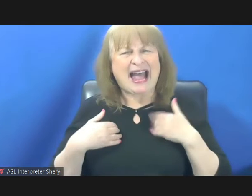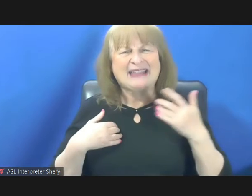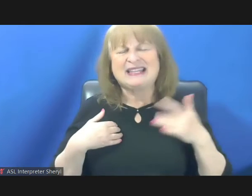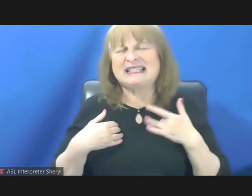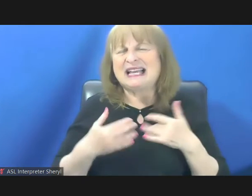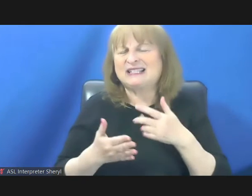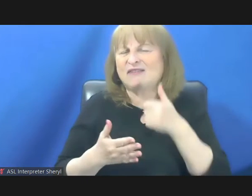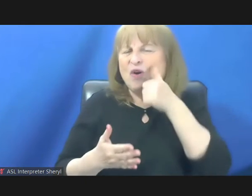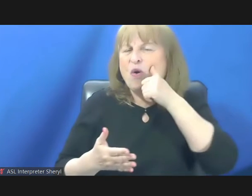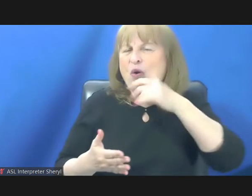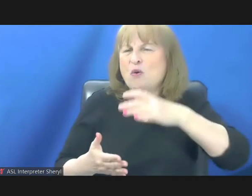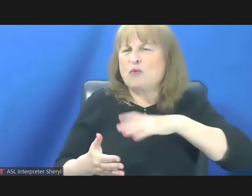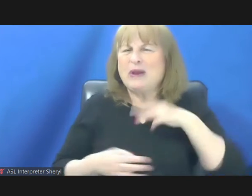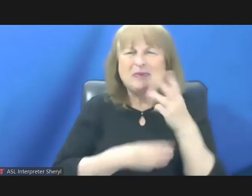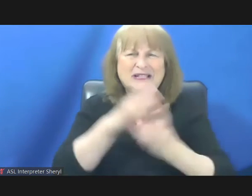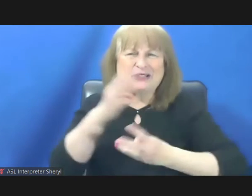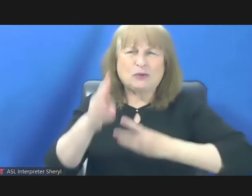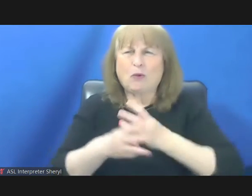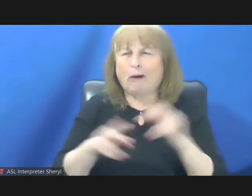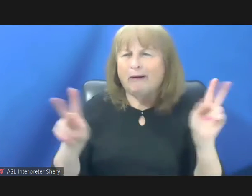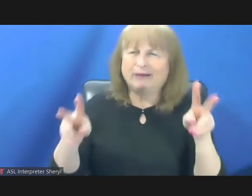women's world was all about,